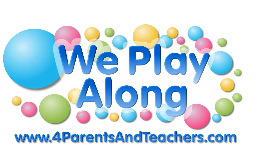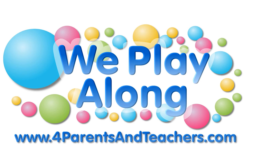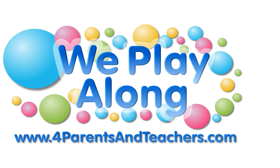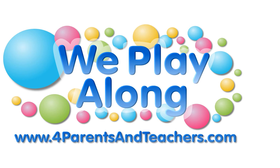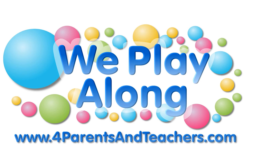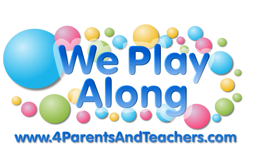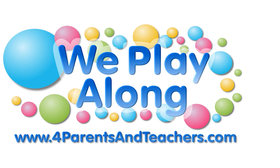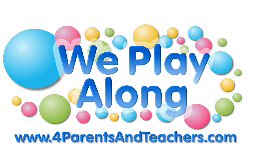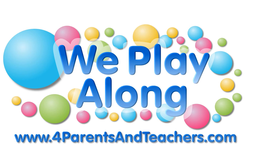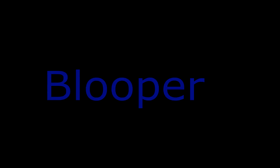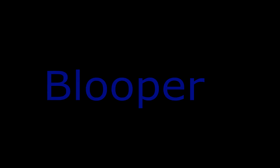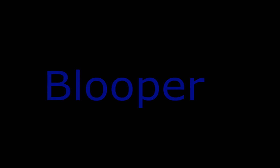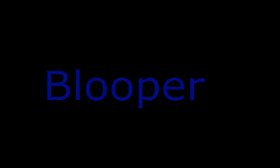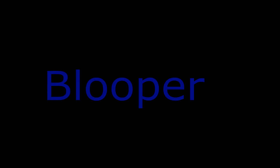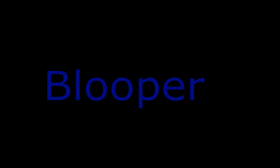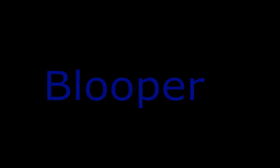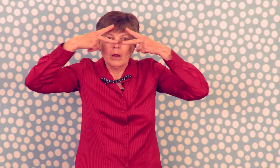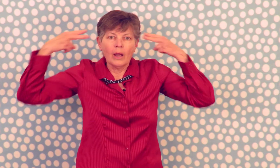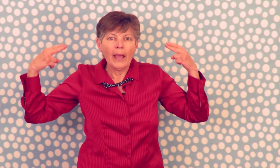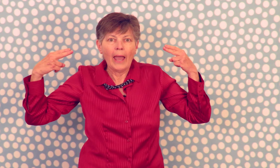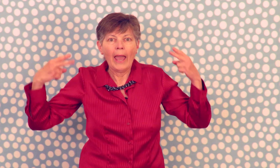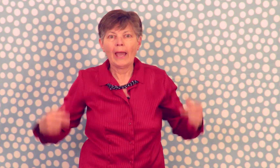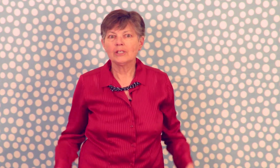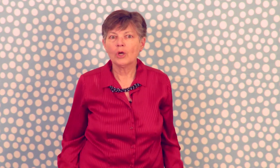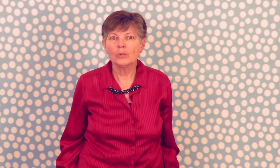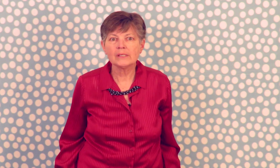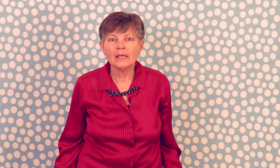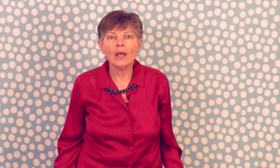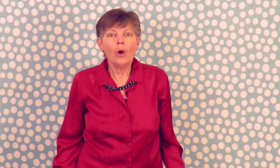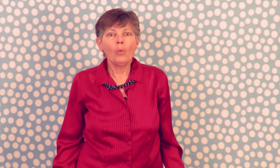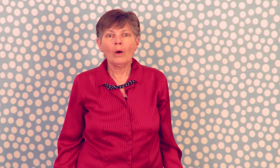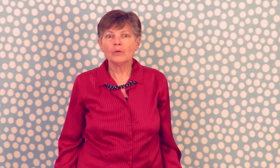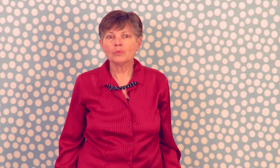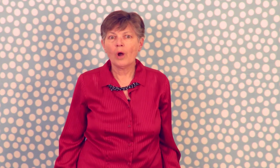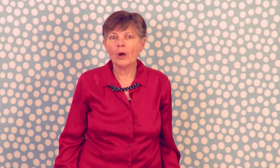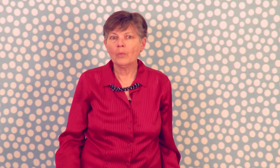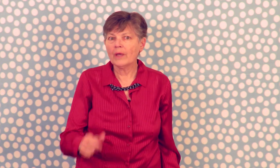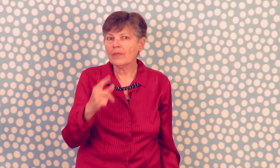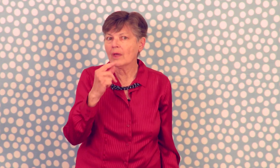along. Come on and play along. Had to go see what was wrong with